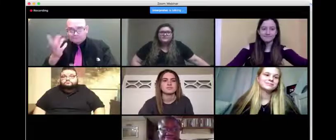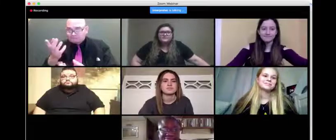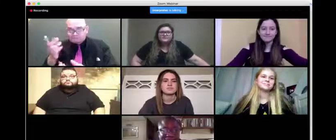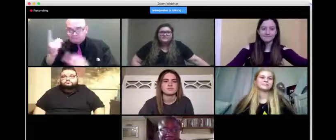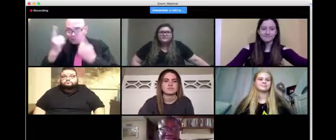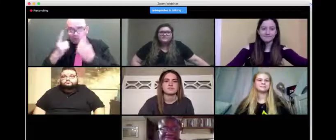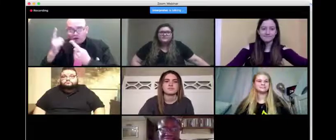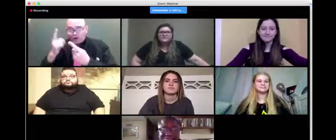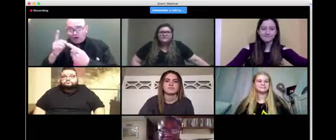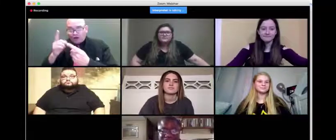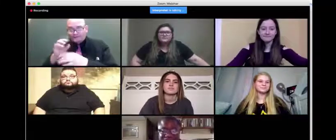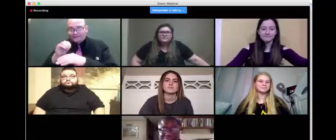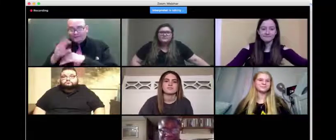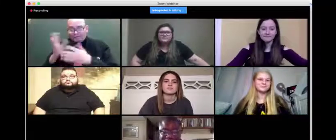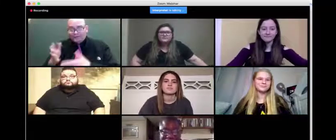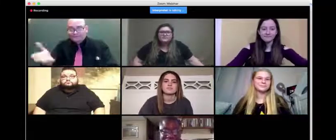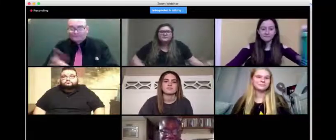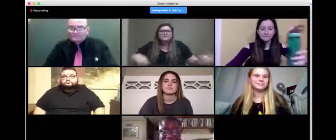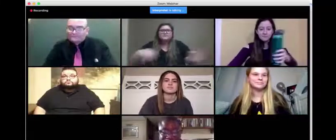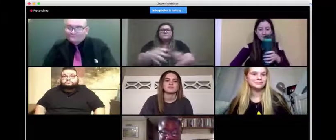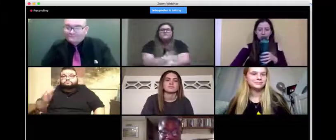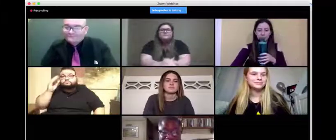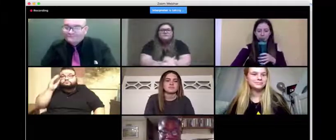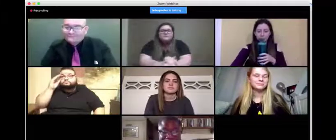Well, for me, I downloaded TikTok,